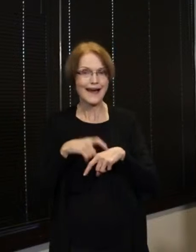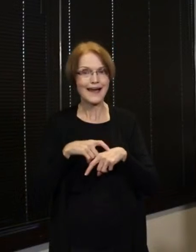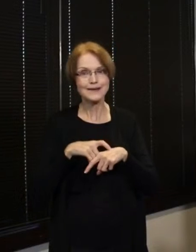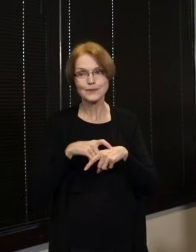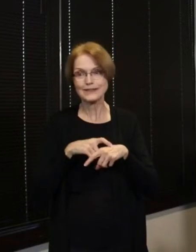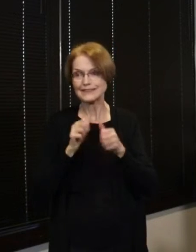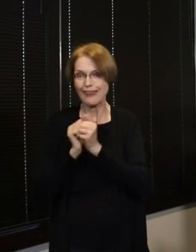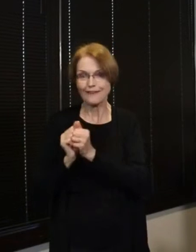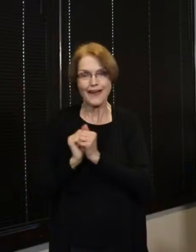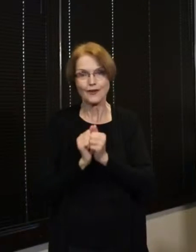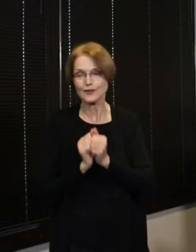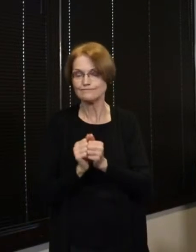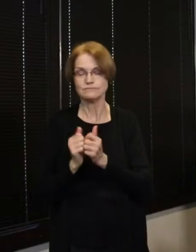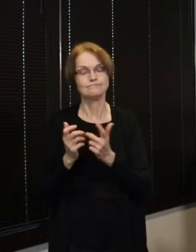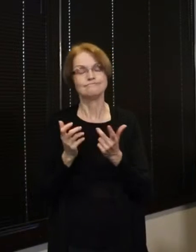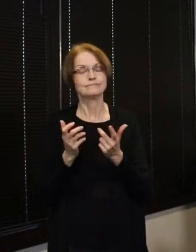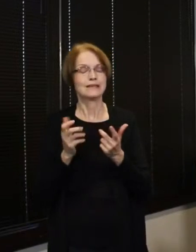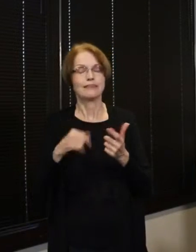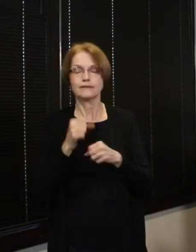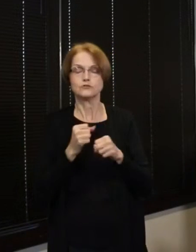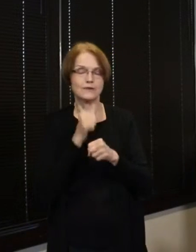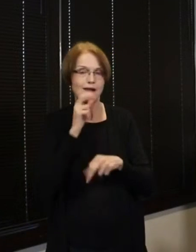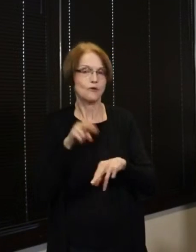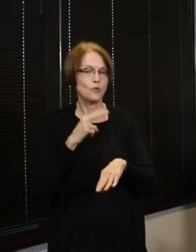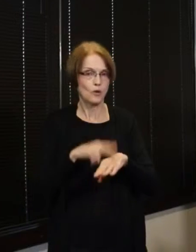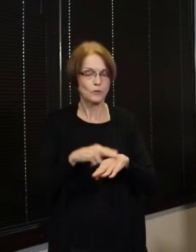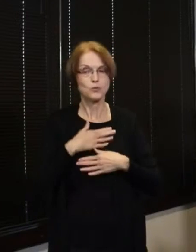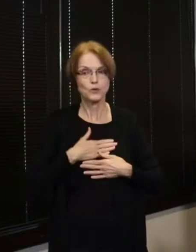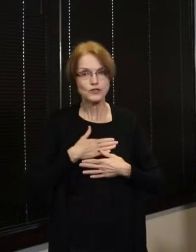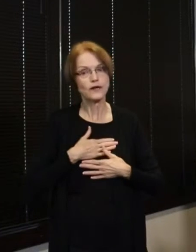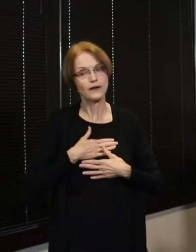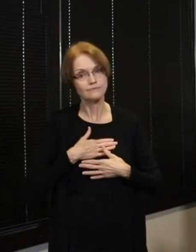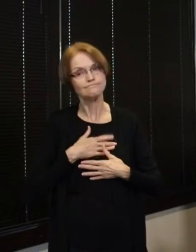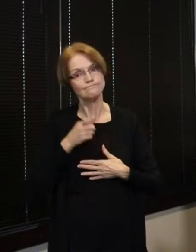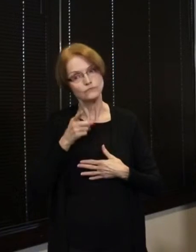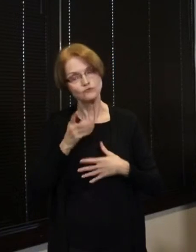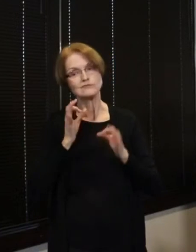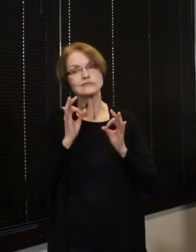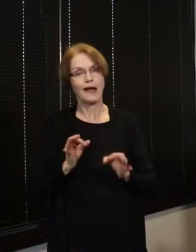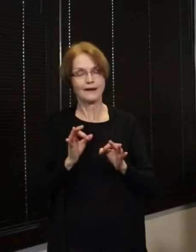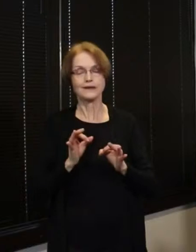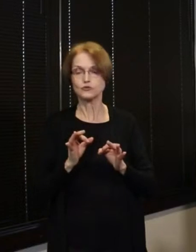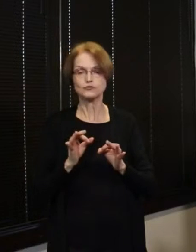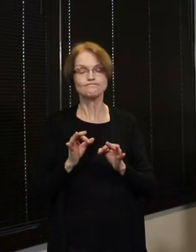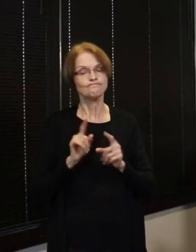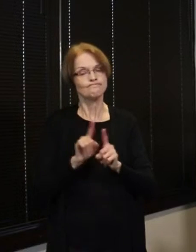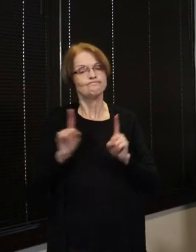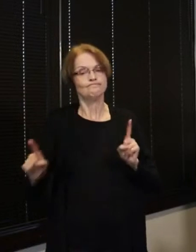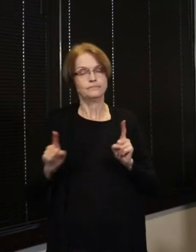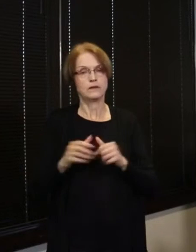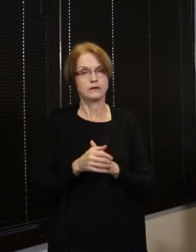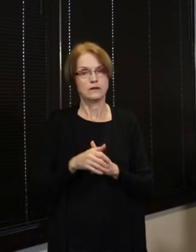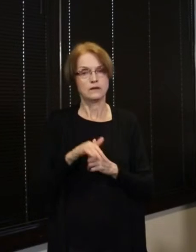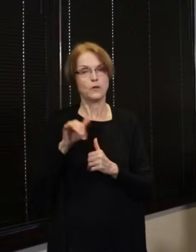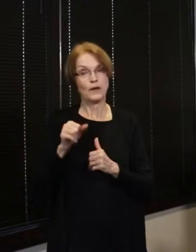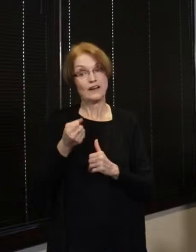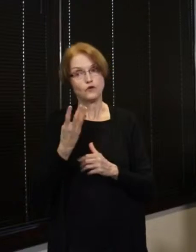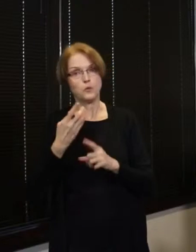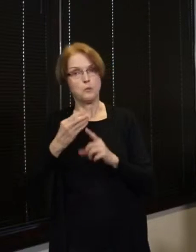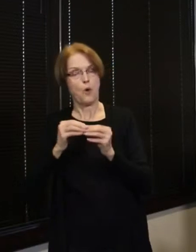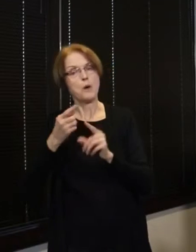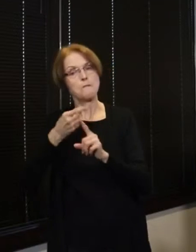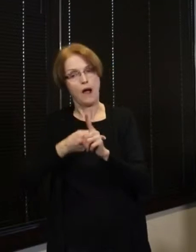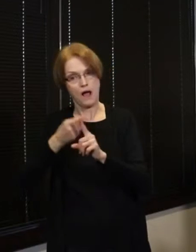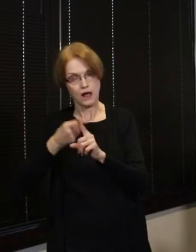normal year. And so we appreciate everybody's efforts with that. We need a few more months until we can get enough